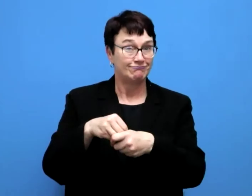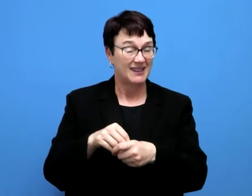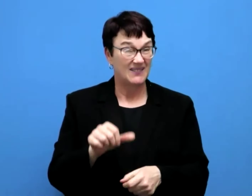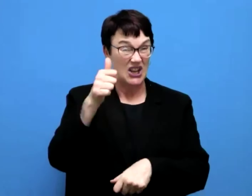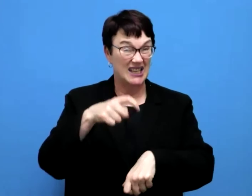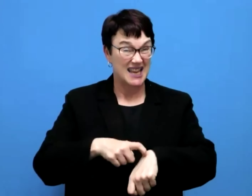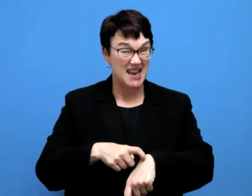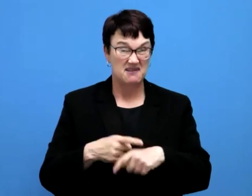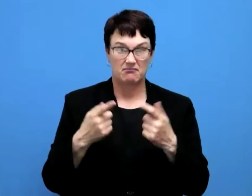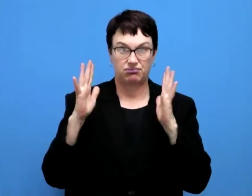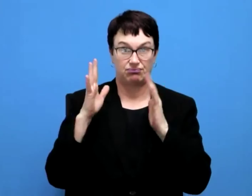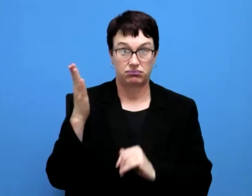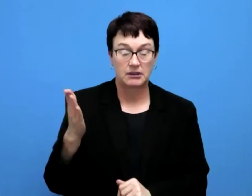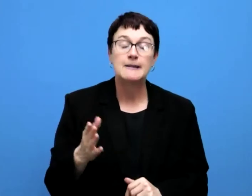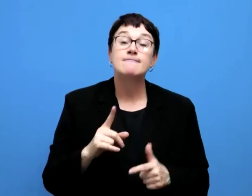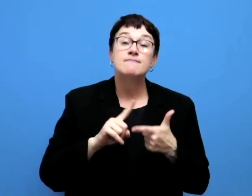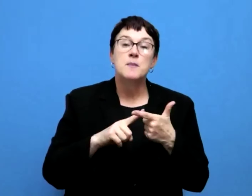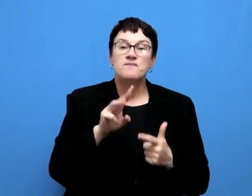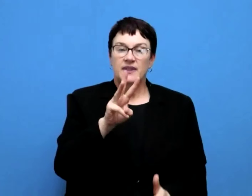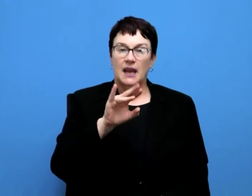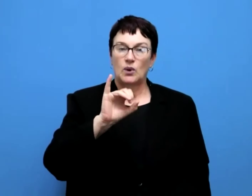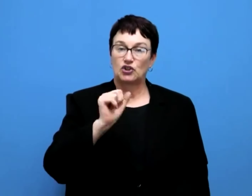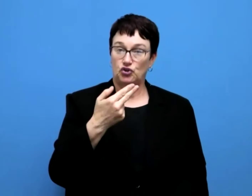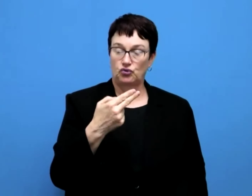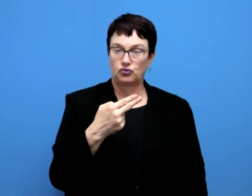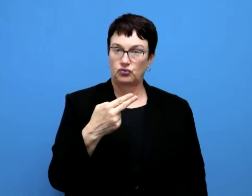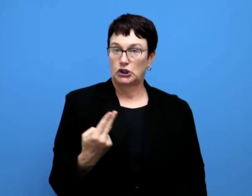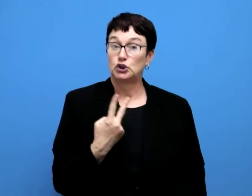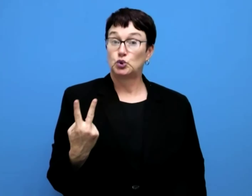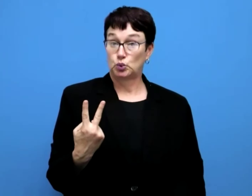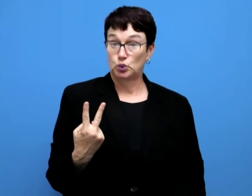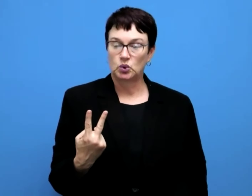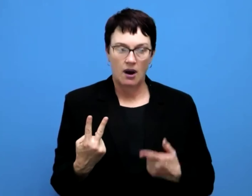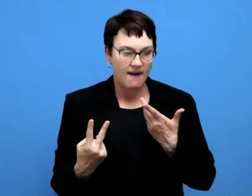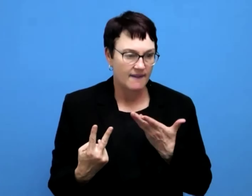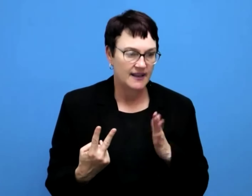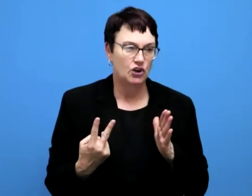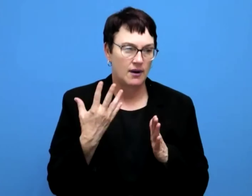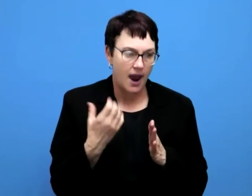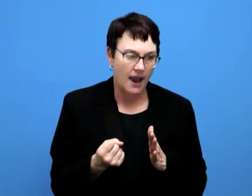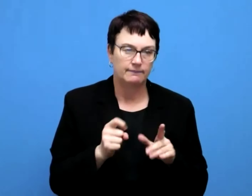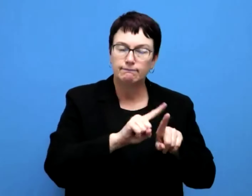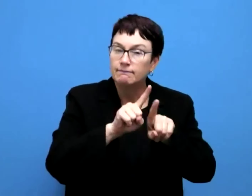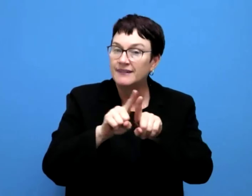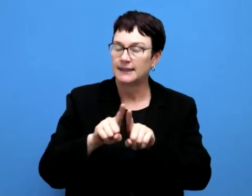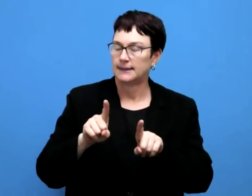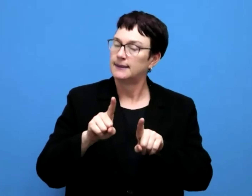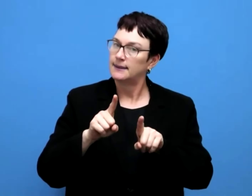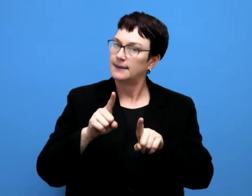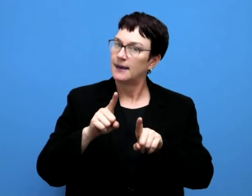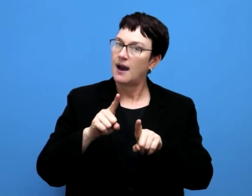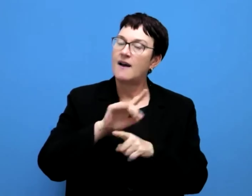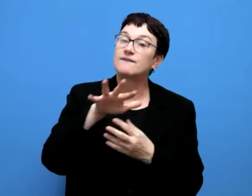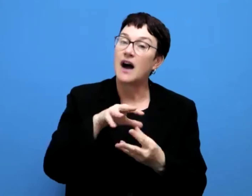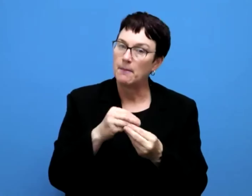2, close partnerships with ministries of health have strengthened institutional capacity and embedded international